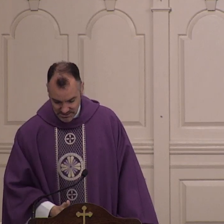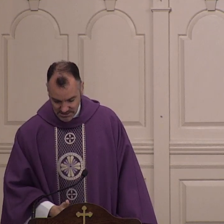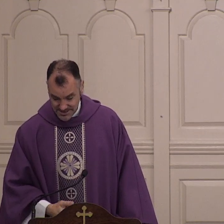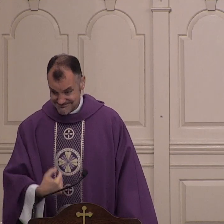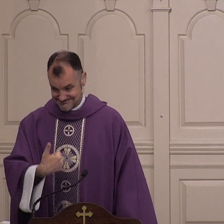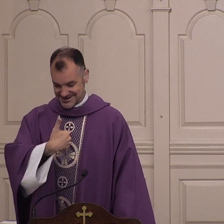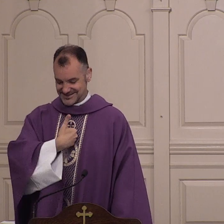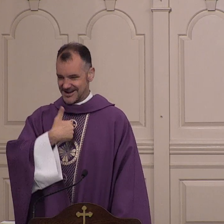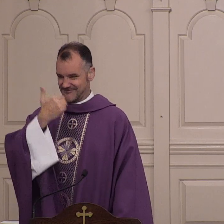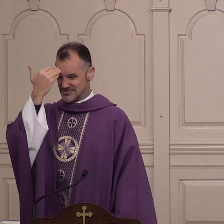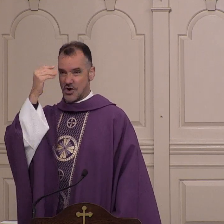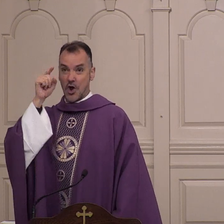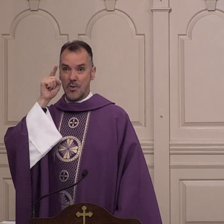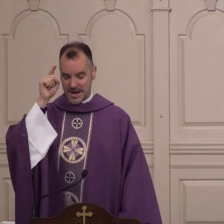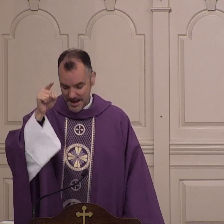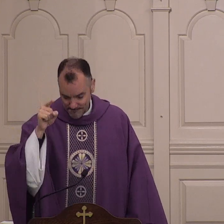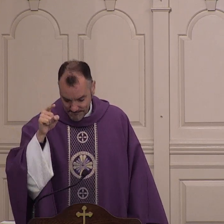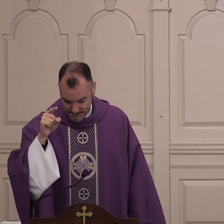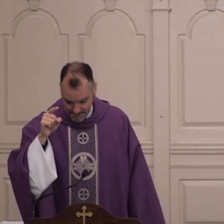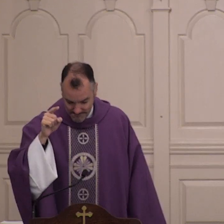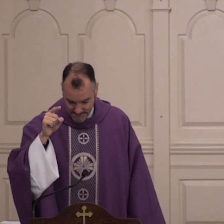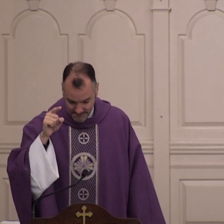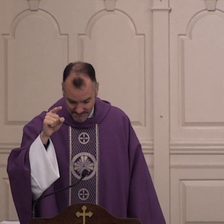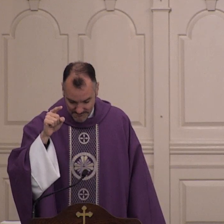You do not know him, but I know him.